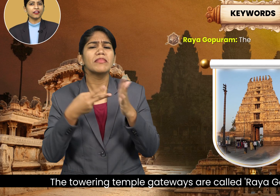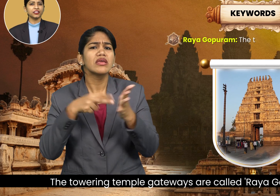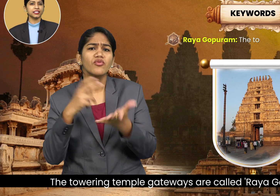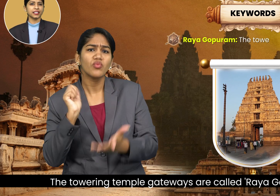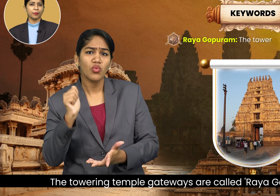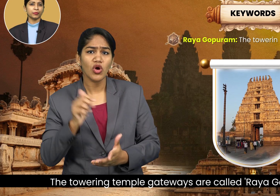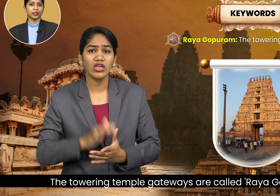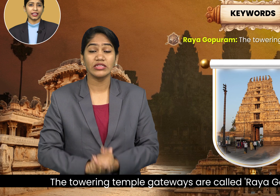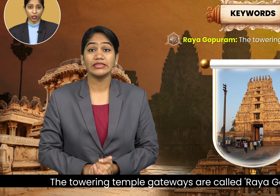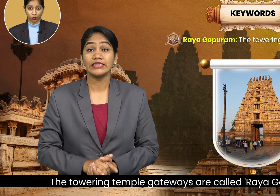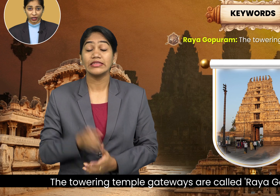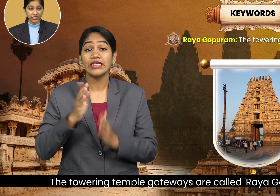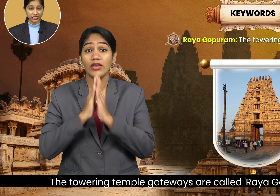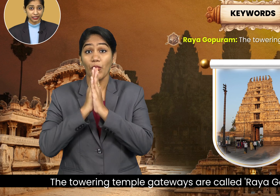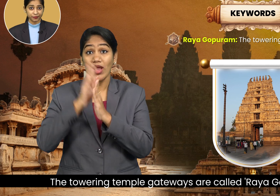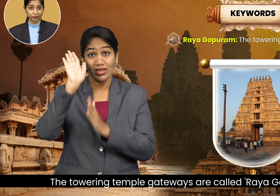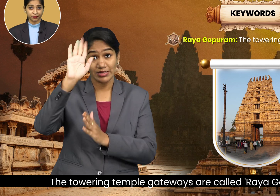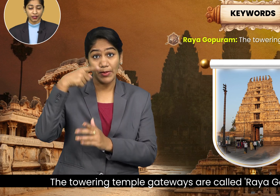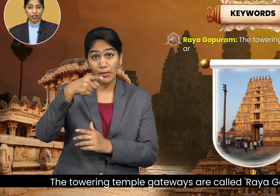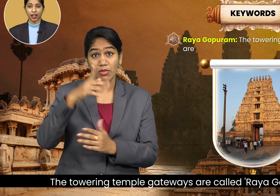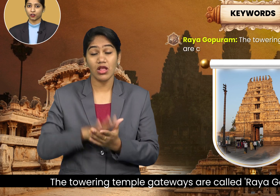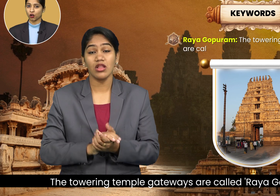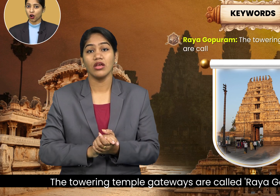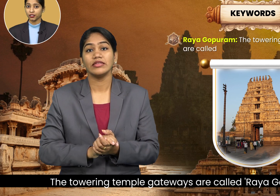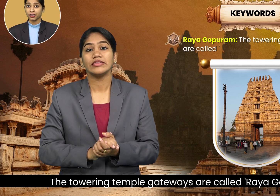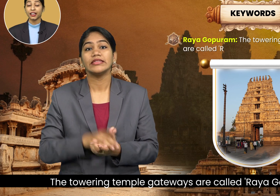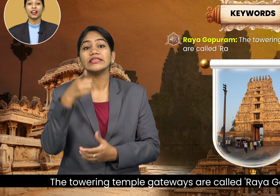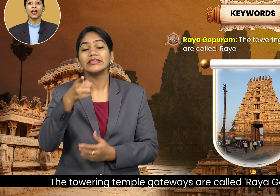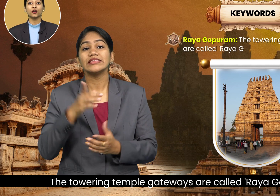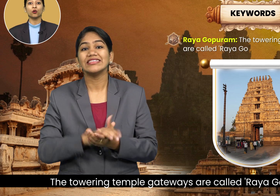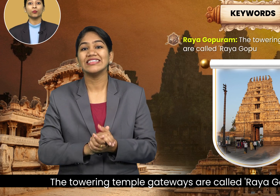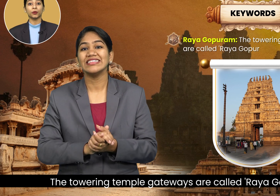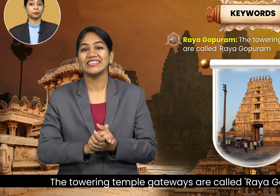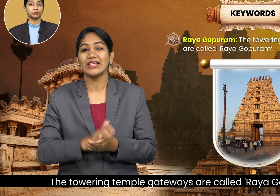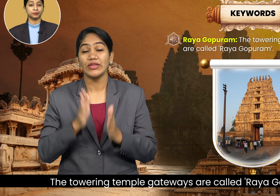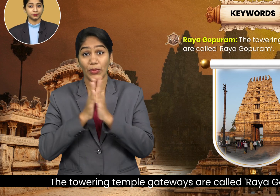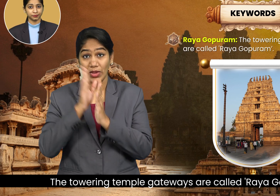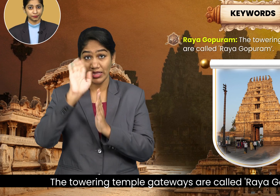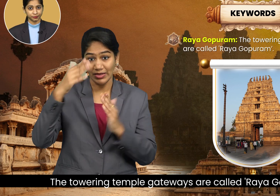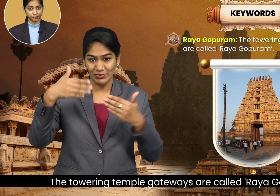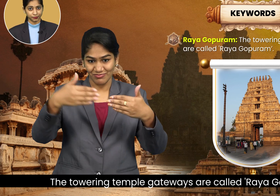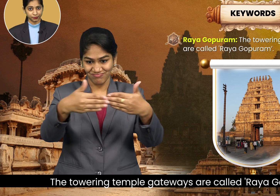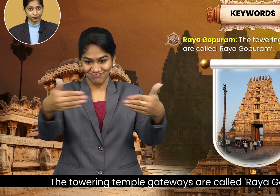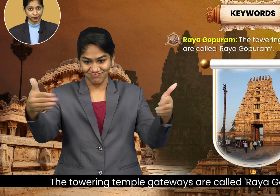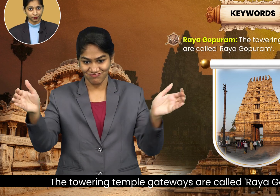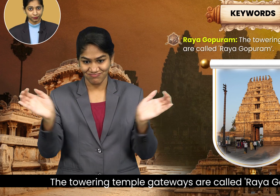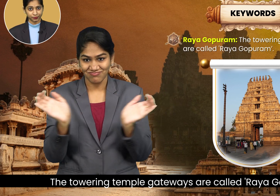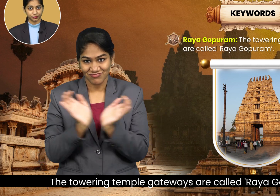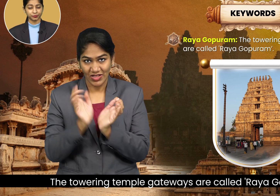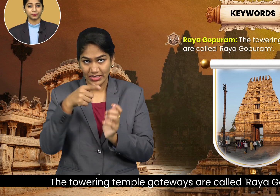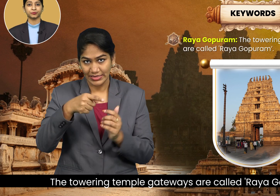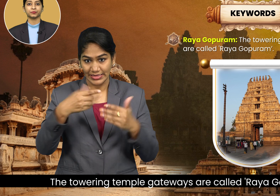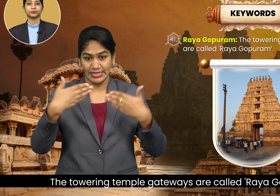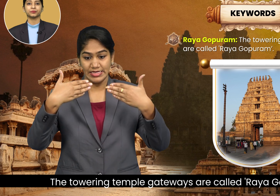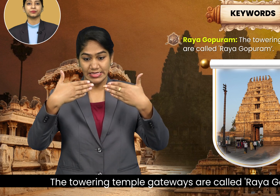The towering temple gateways are called Rayagopuram.